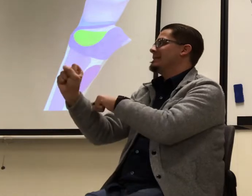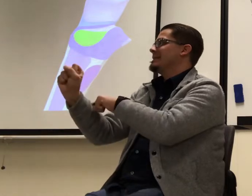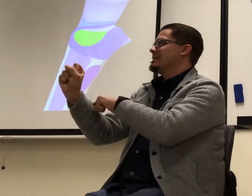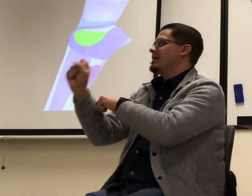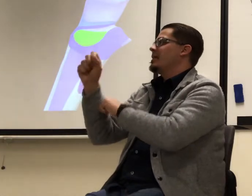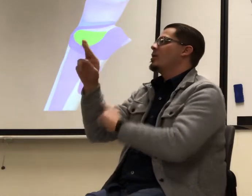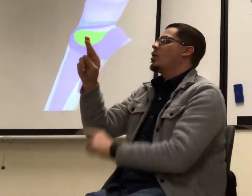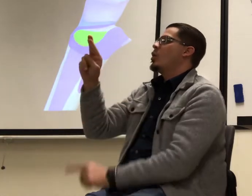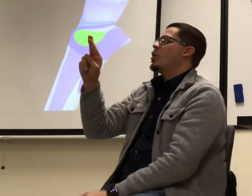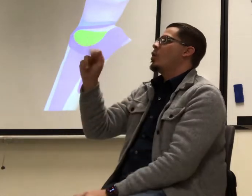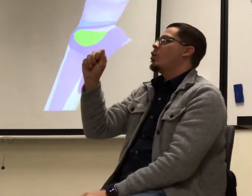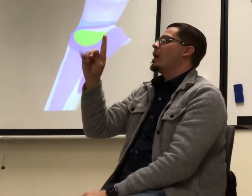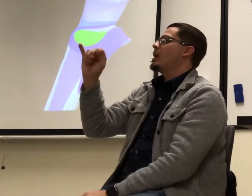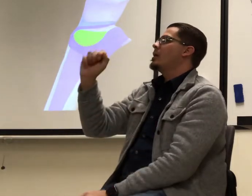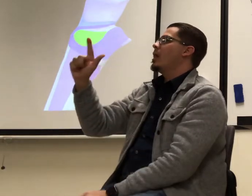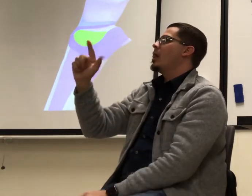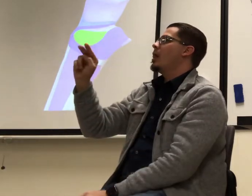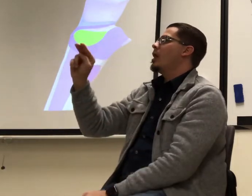ulna.